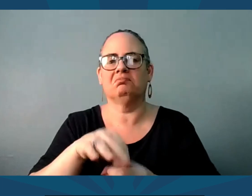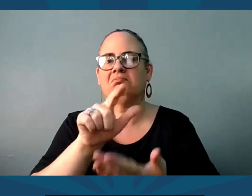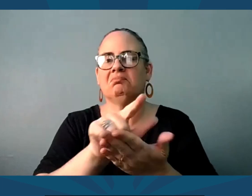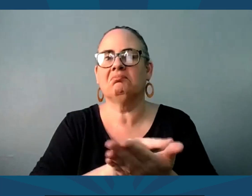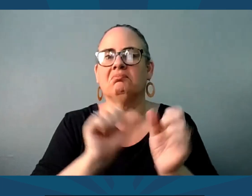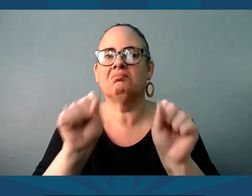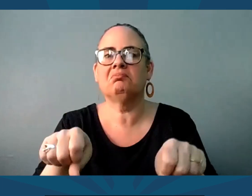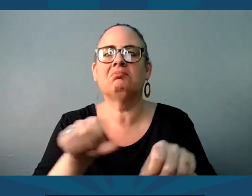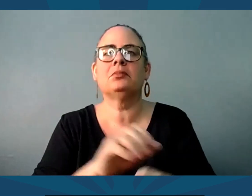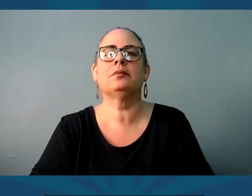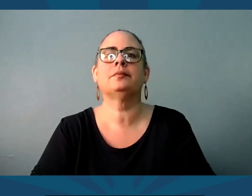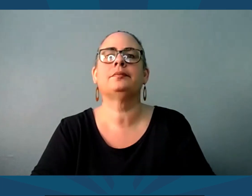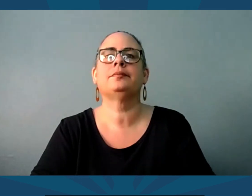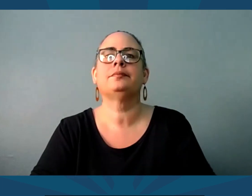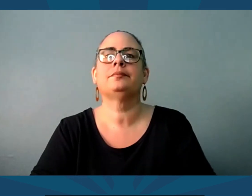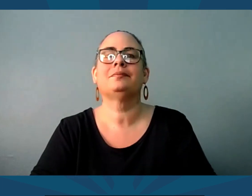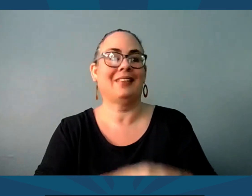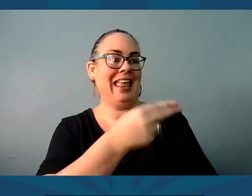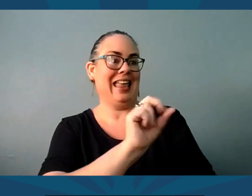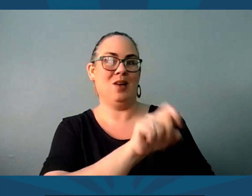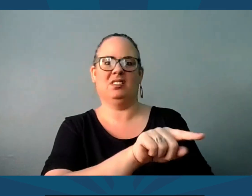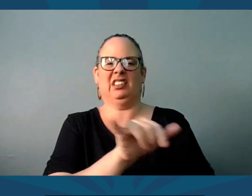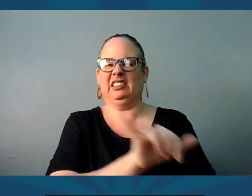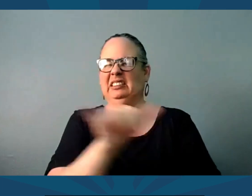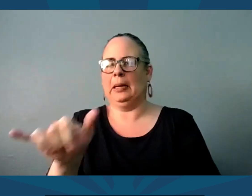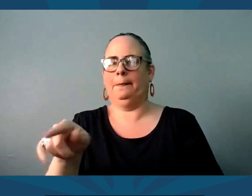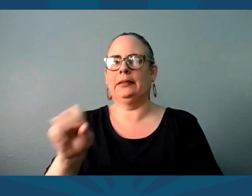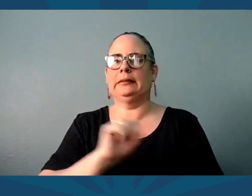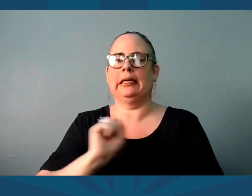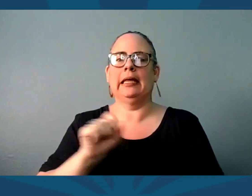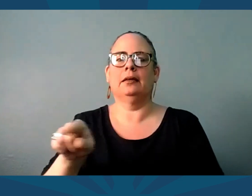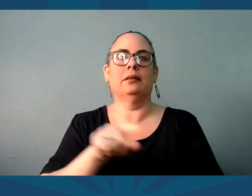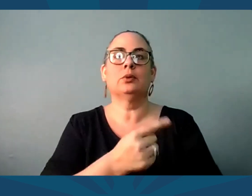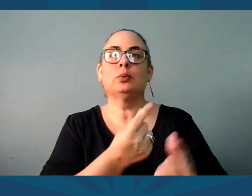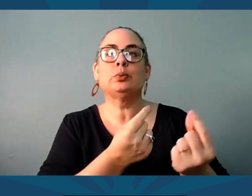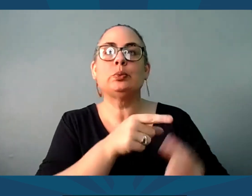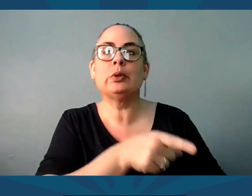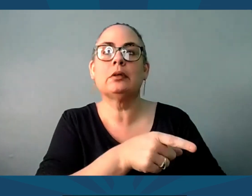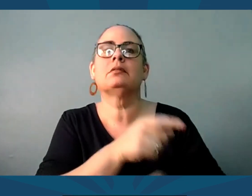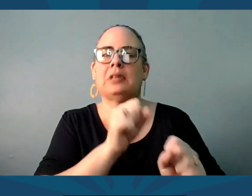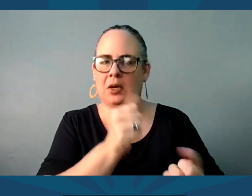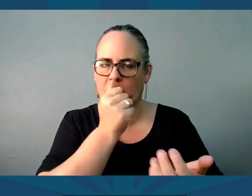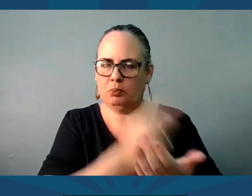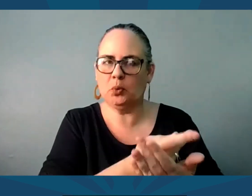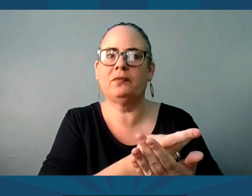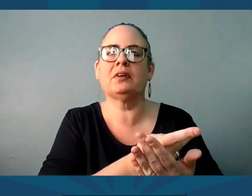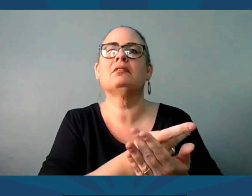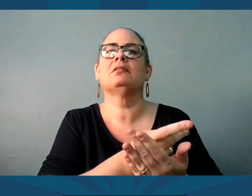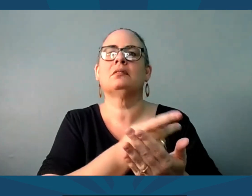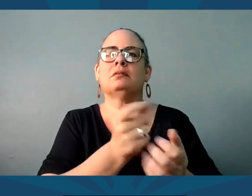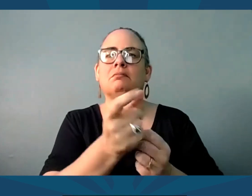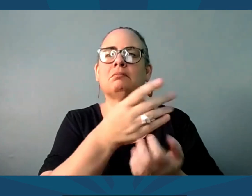can draft, introduce, and vote on legislation. Along with the Senate, the House approves the